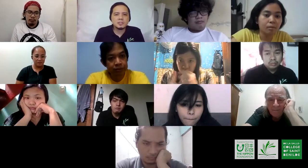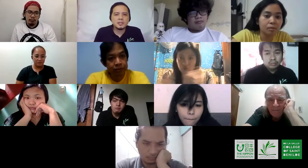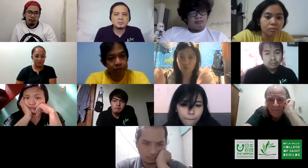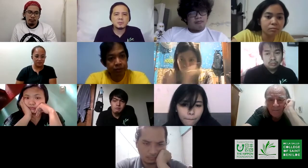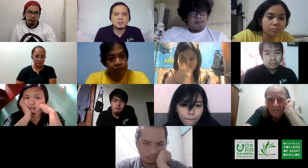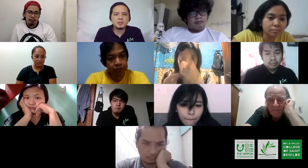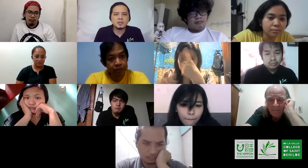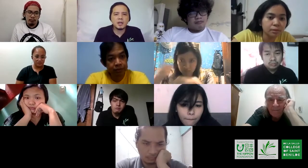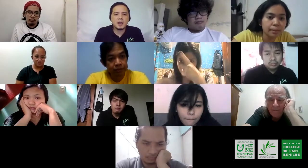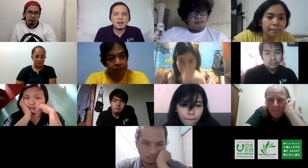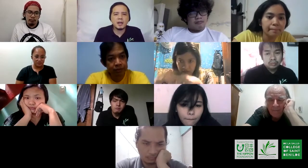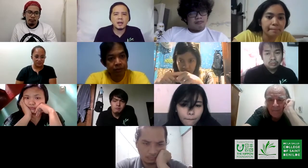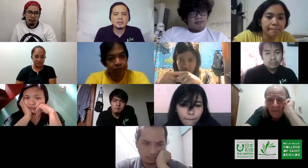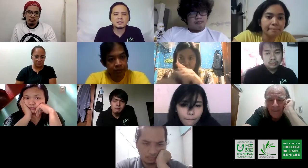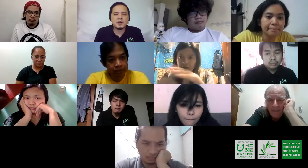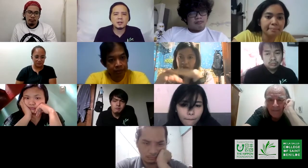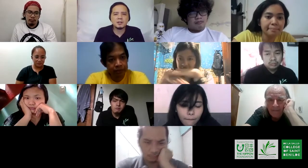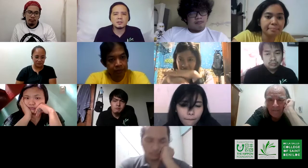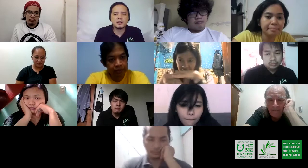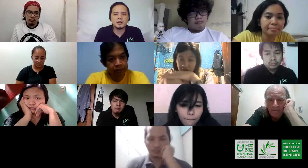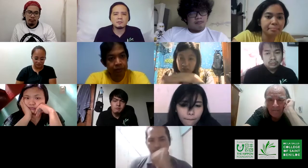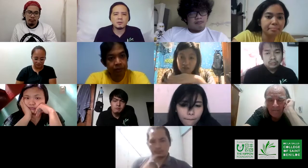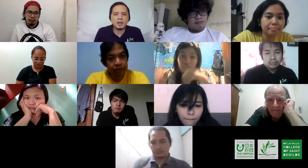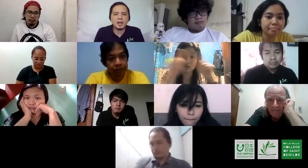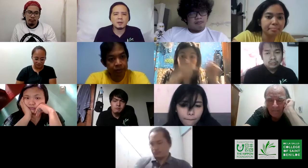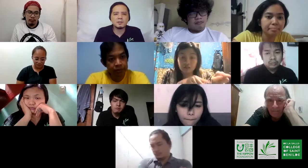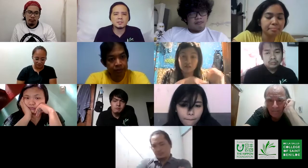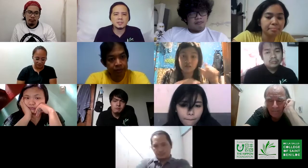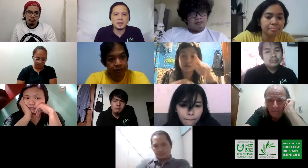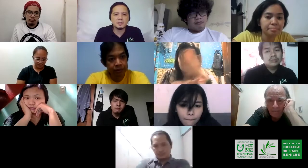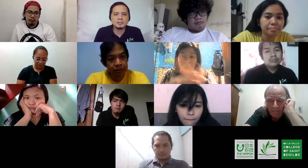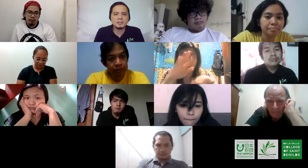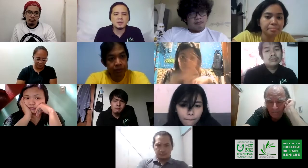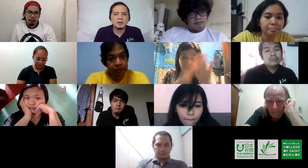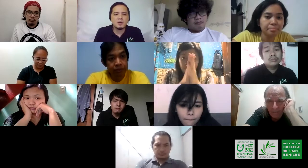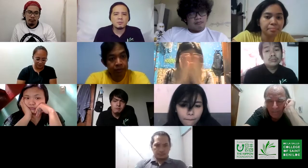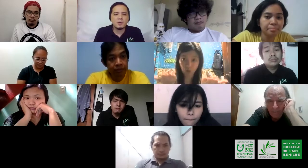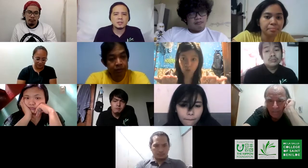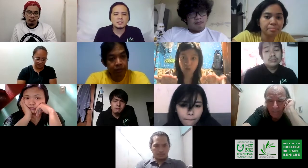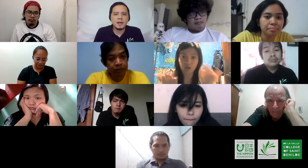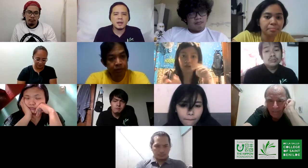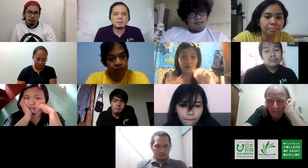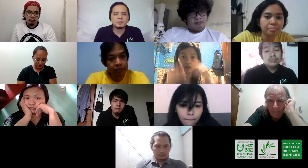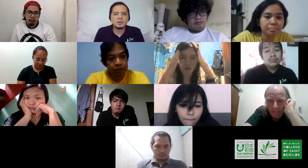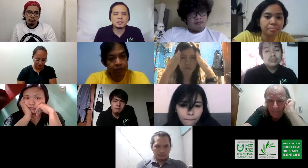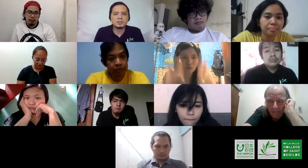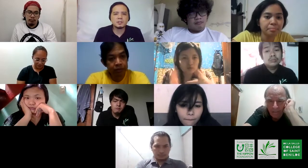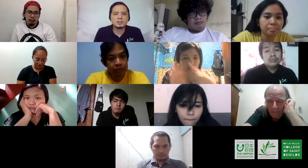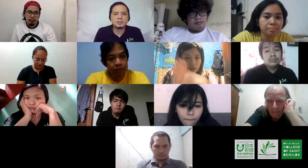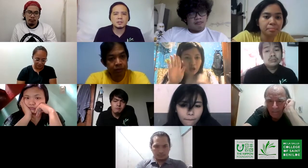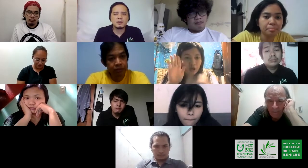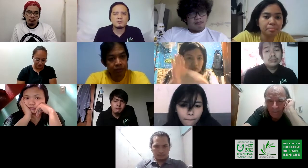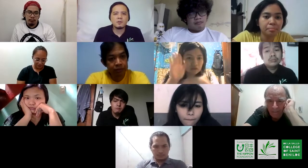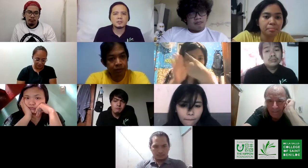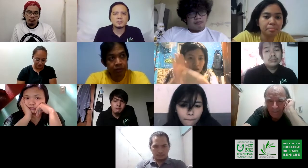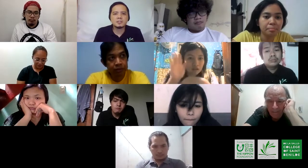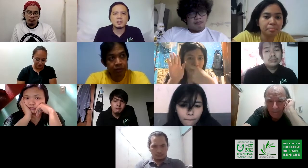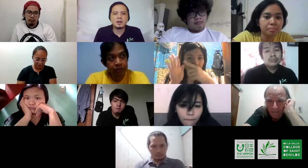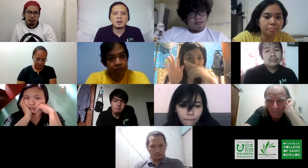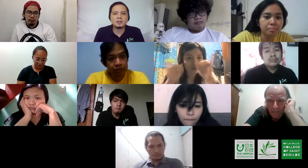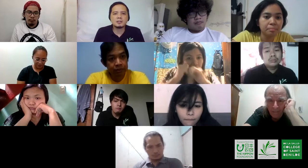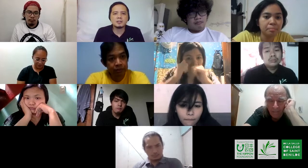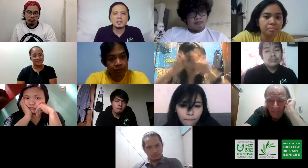So a textbook has all the vocab and the signs, whereas the handbook